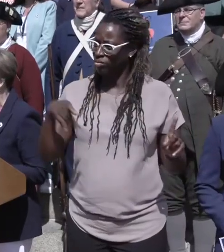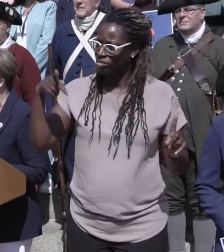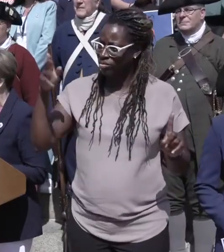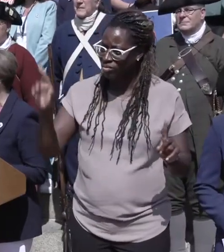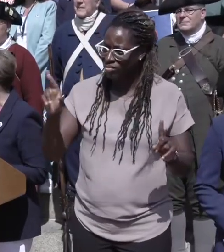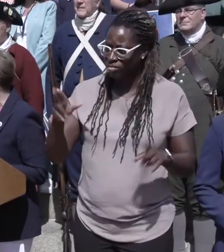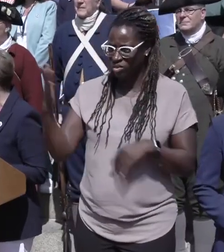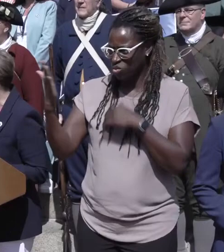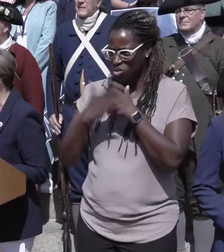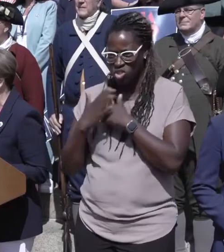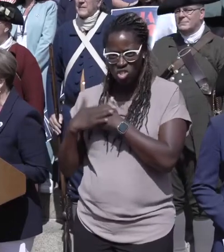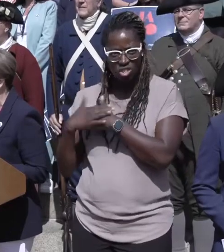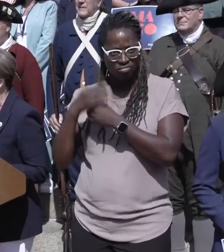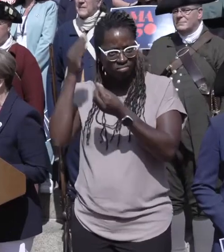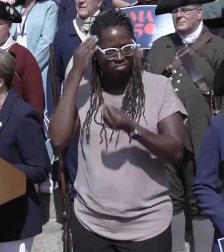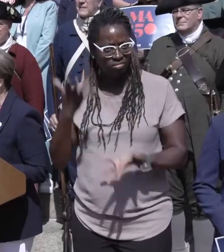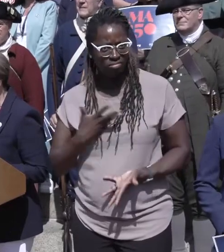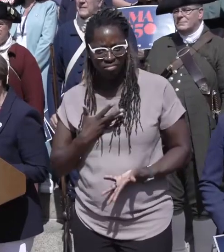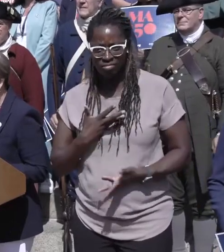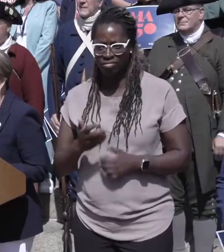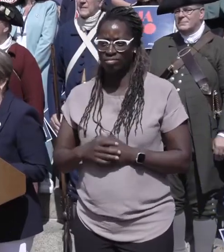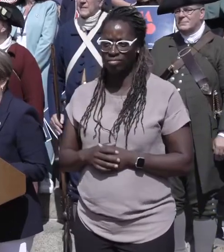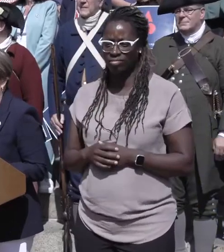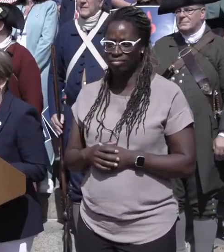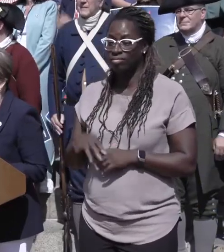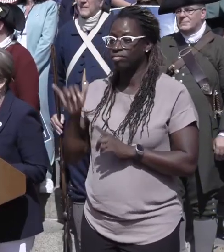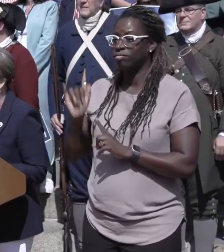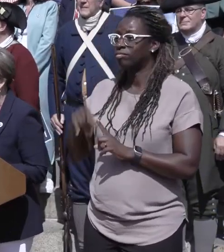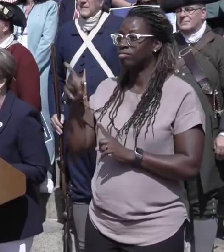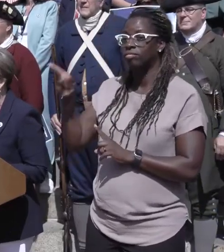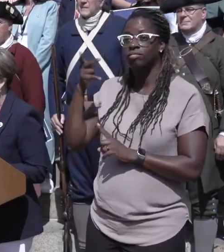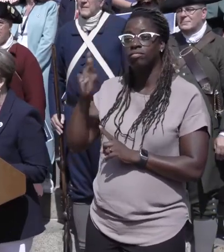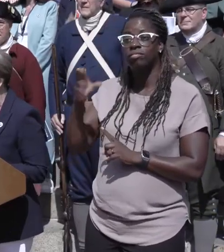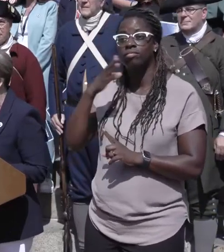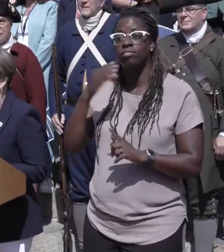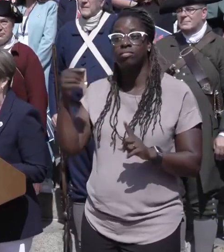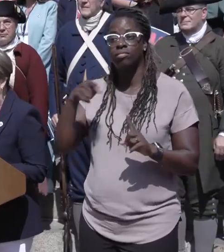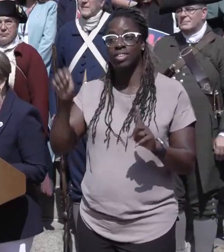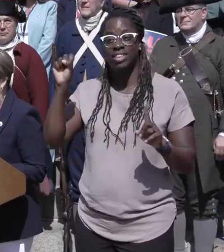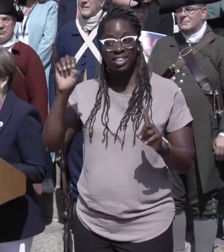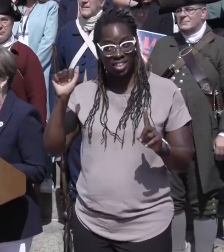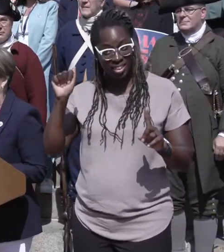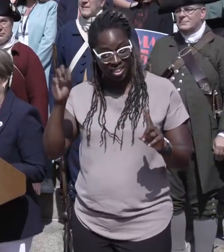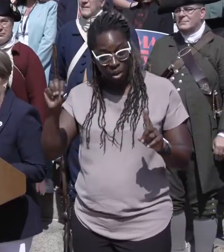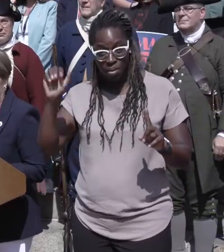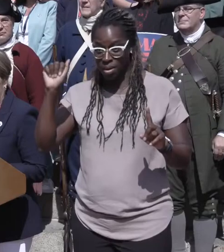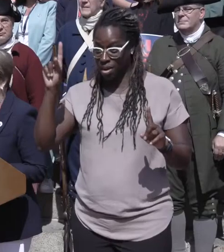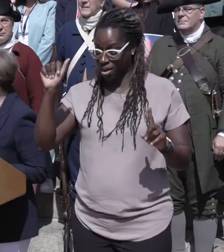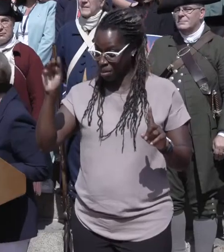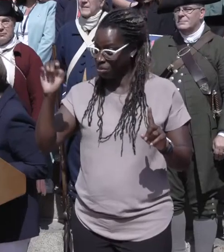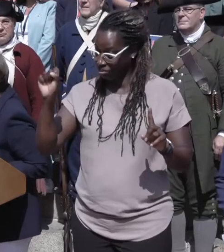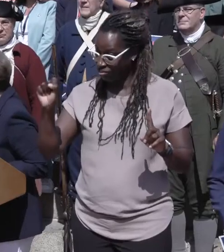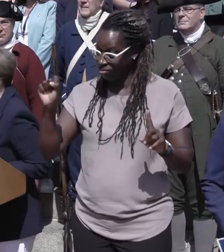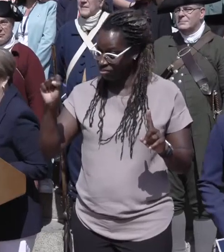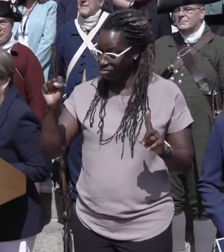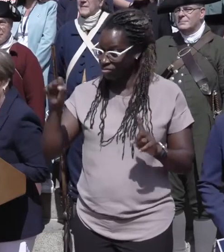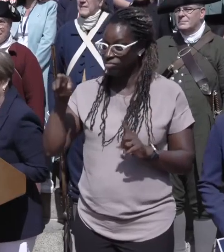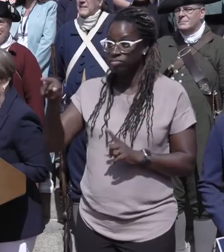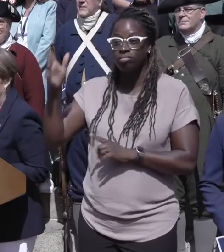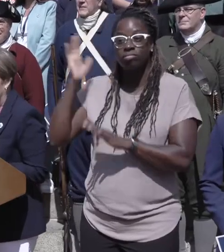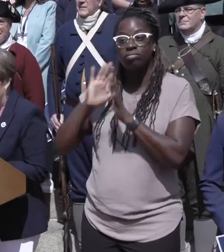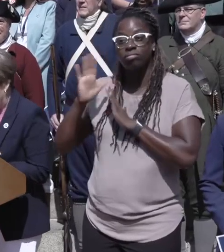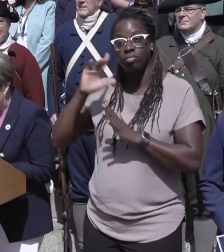Folks know that, right? This gentleman, Paul Revere, and Sam Adams, once upon a time a governor in addition to a great brewer, laid